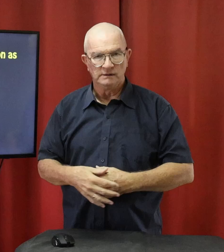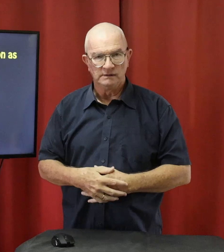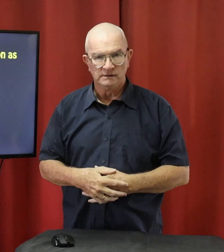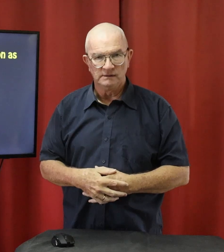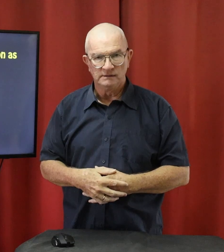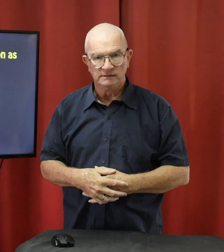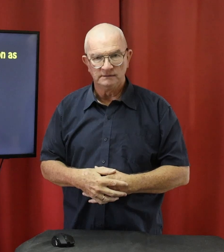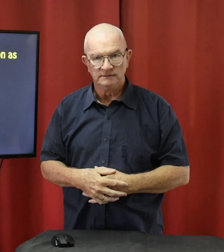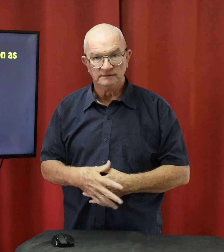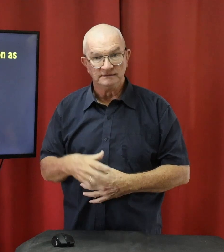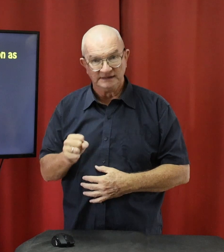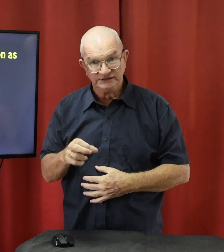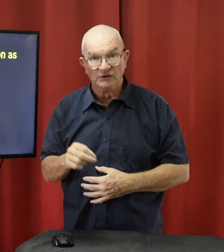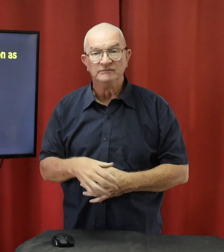was in there.